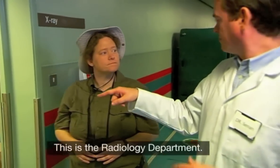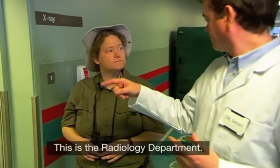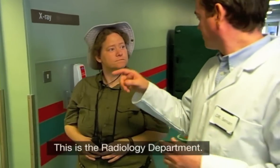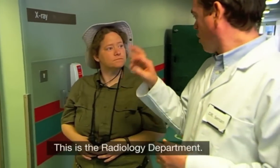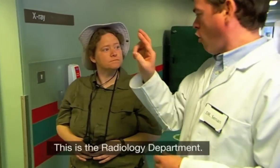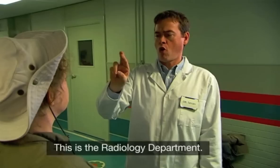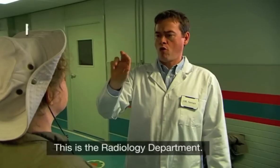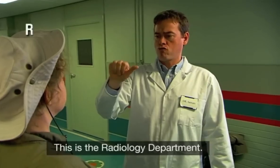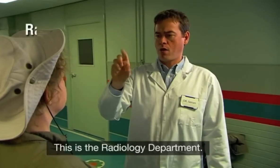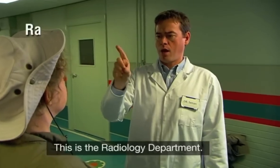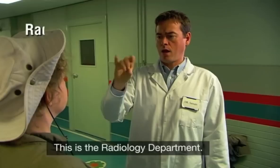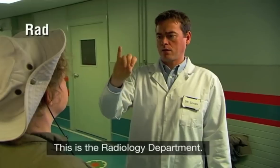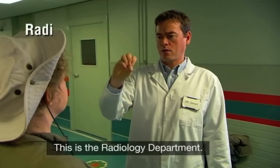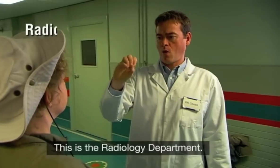This is the radiology department.